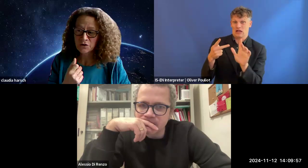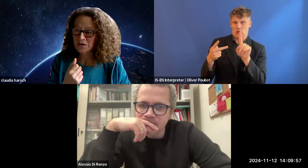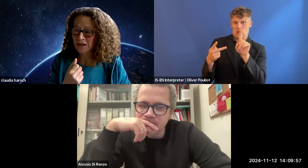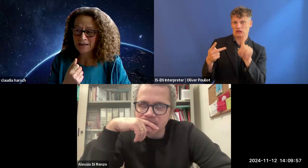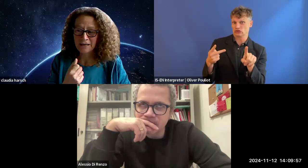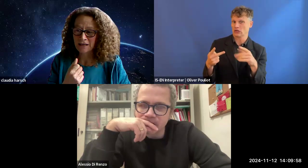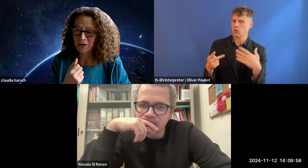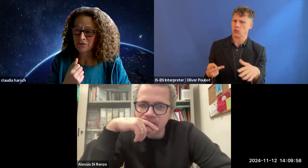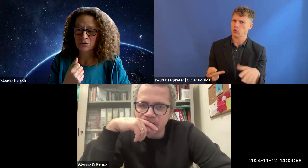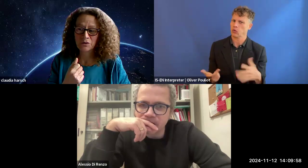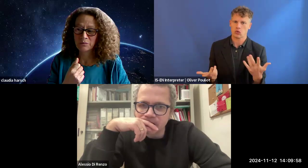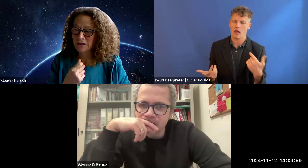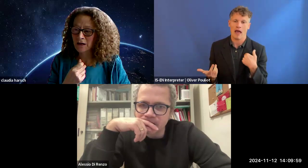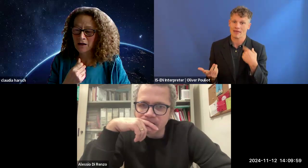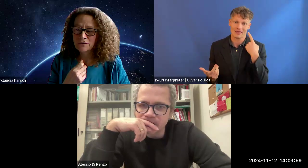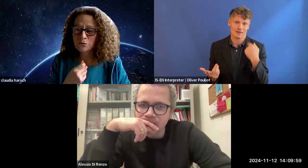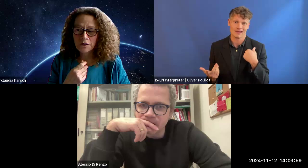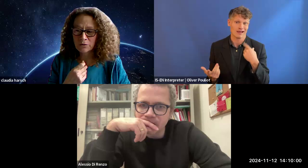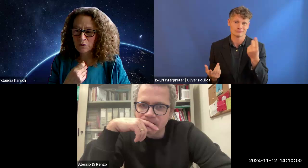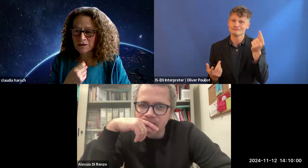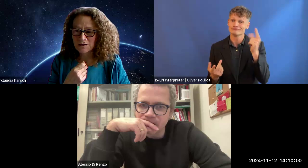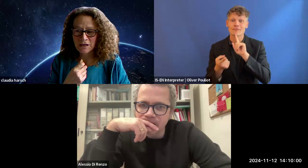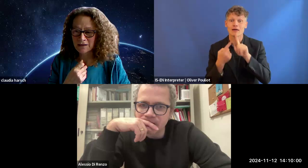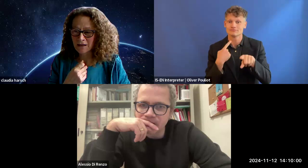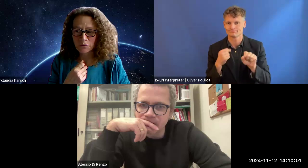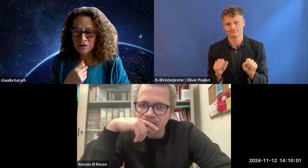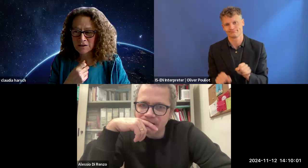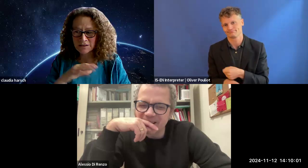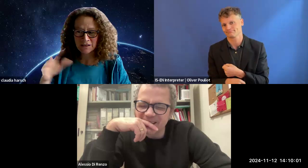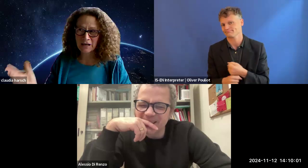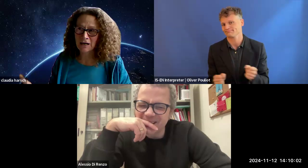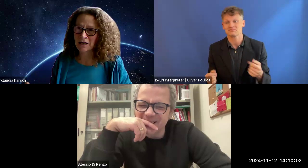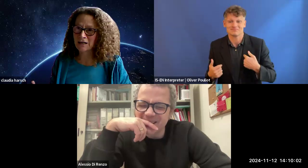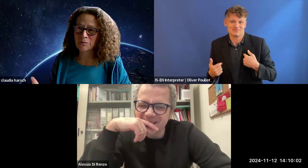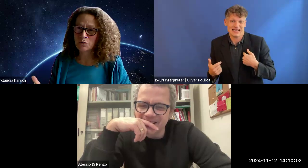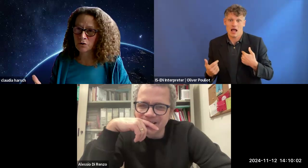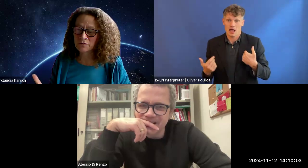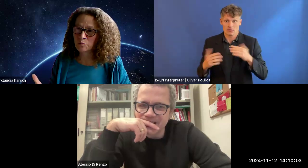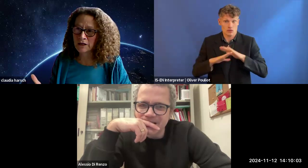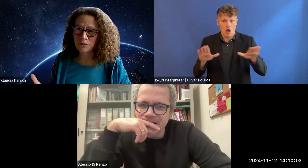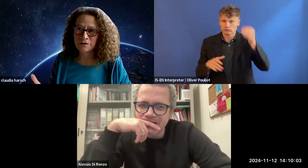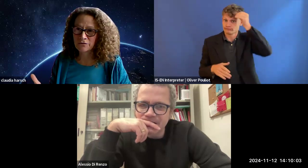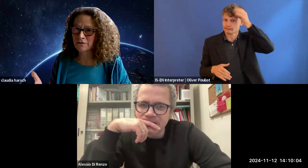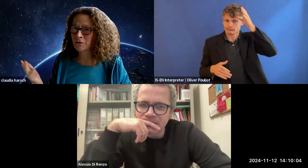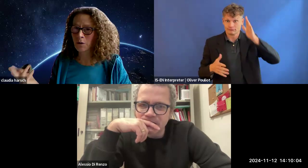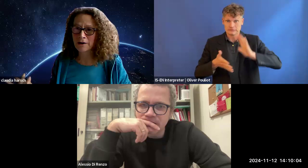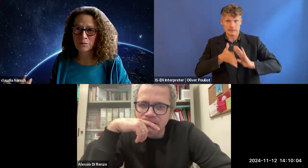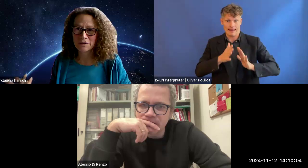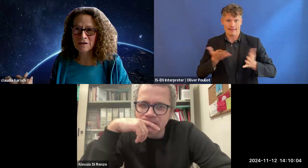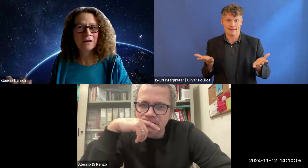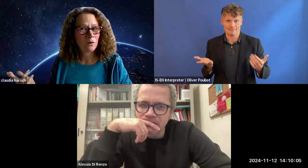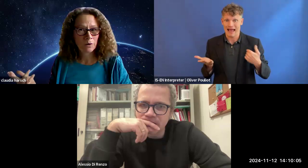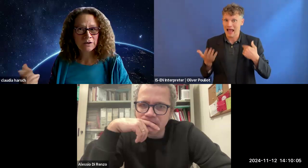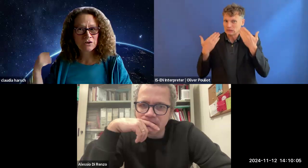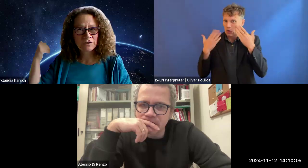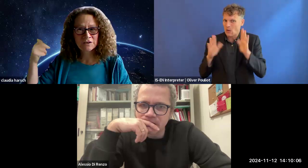an answer because I have to admit I haven't worked in signed languages and I'm not familiar with the different